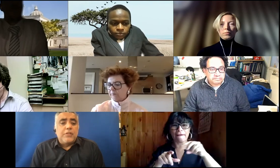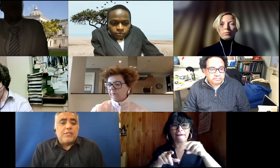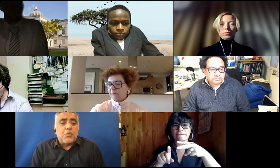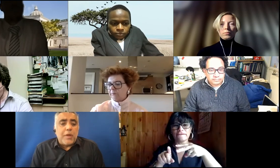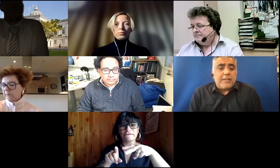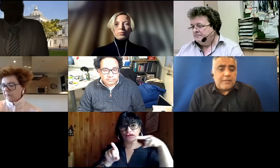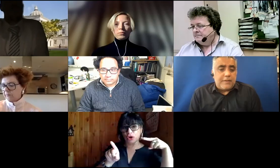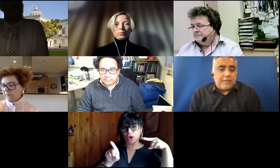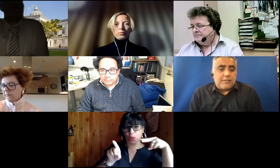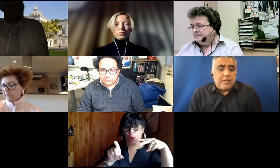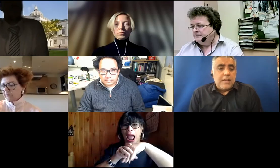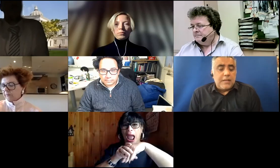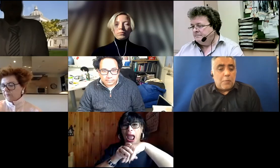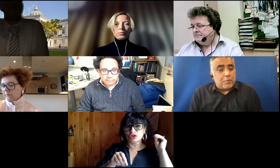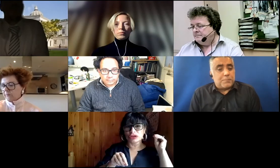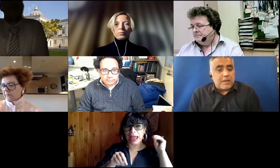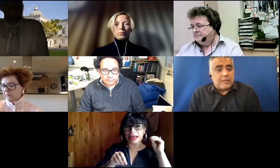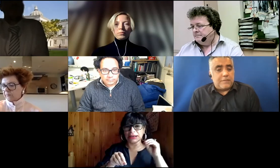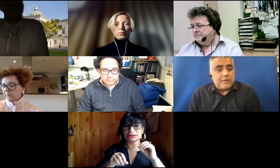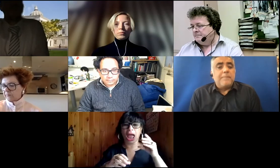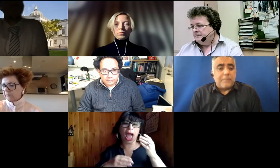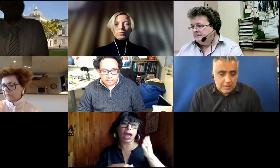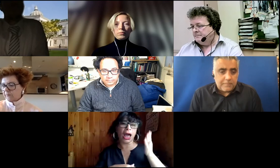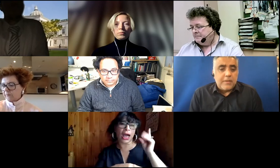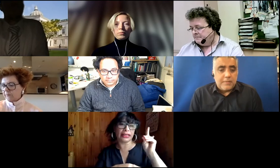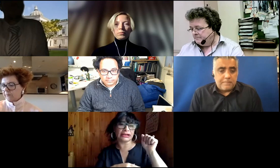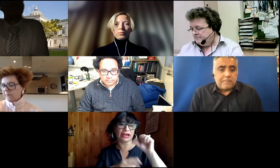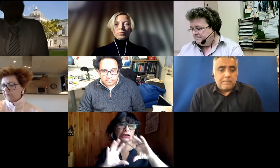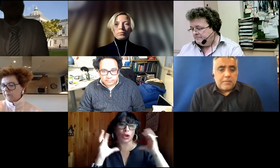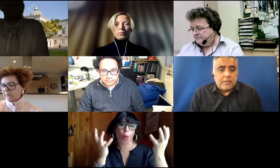So this creativeness or perspective